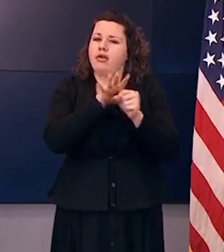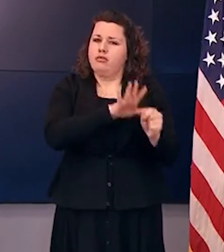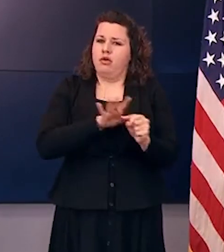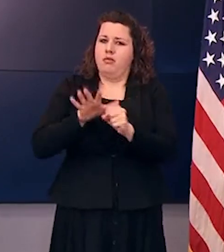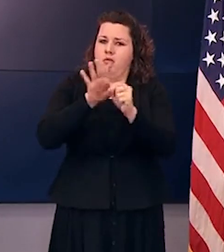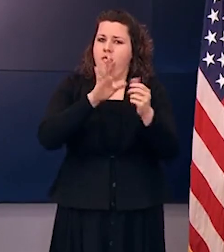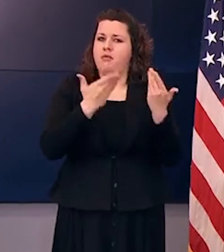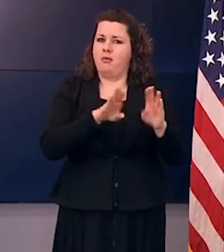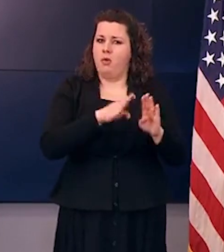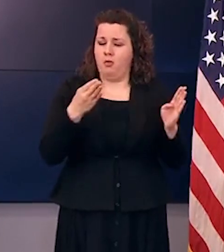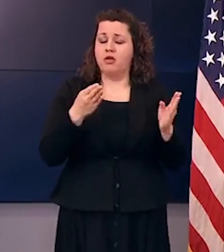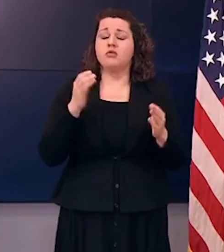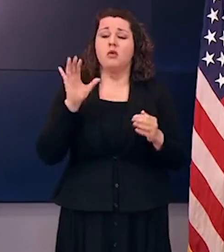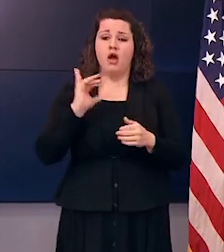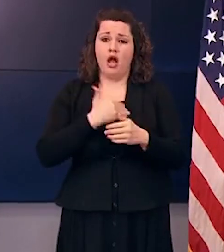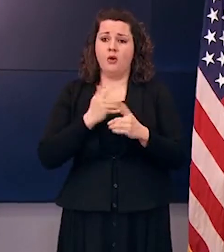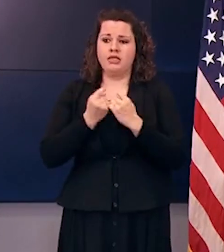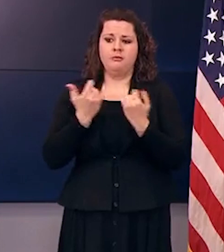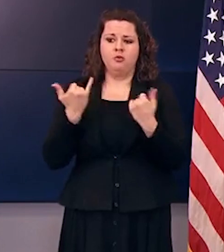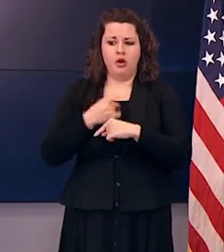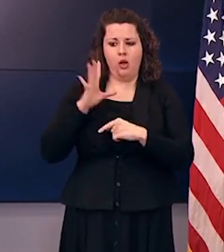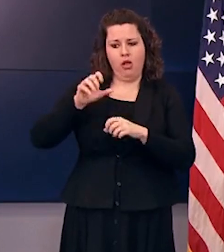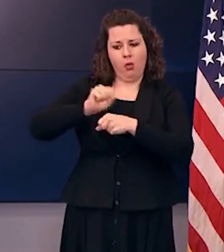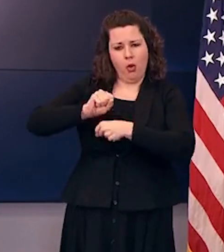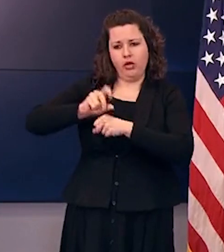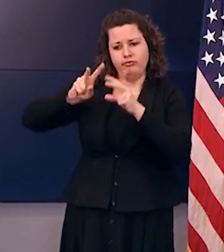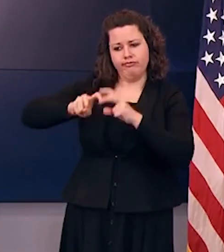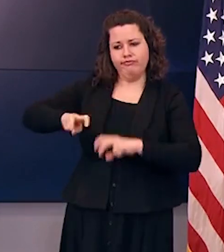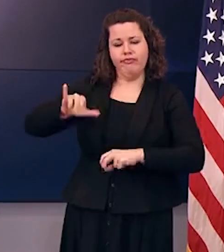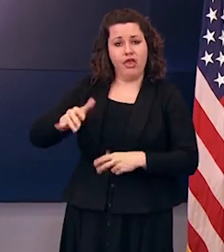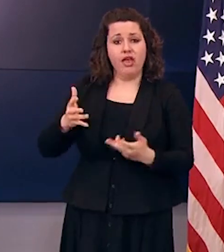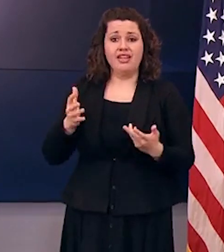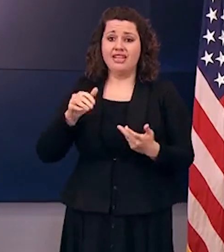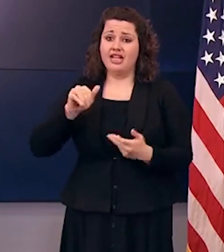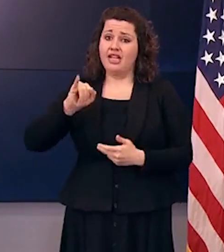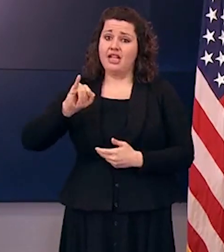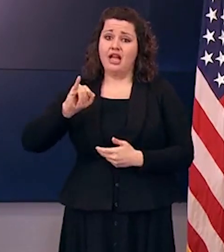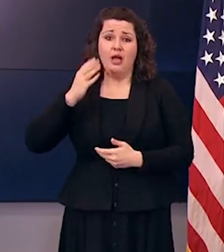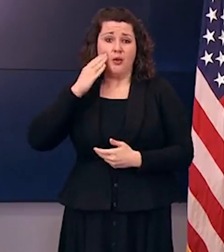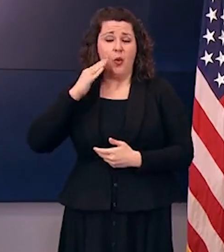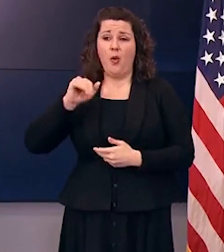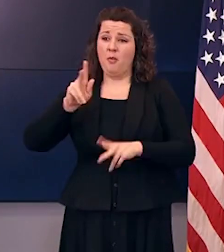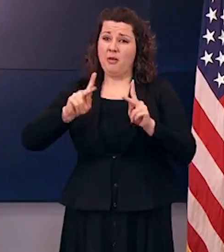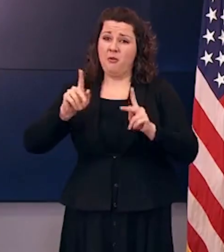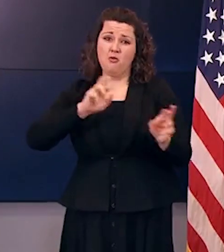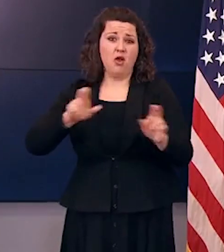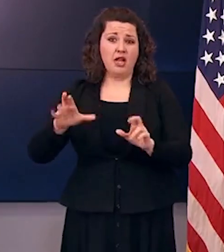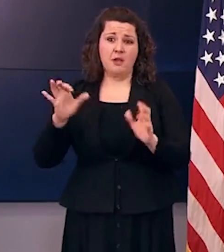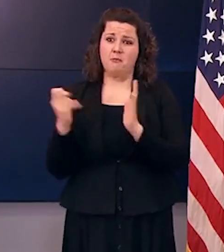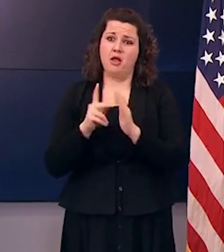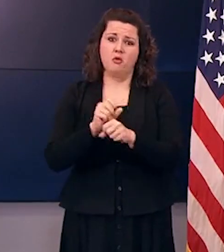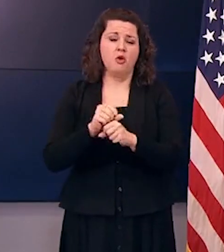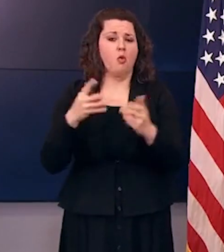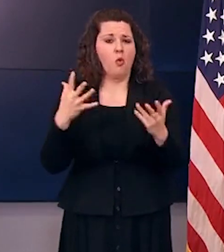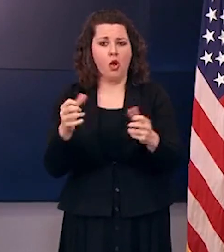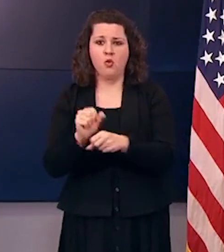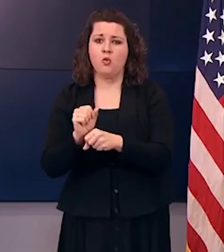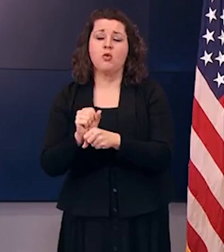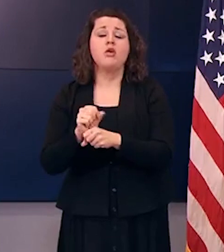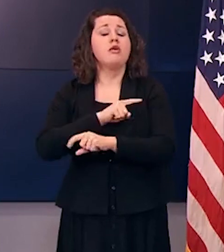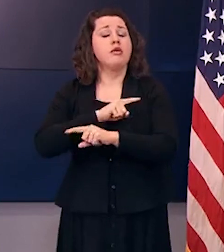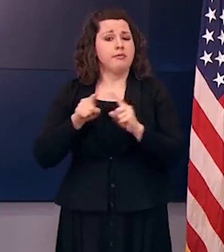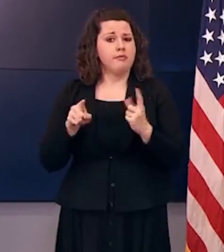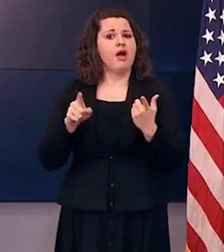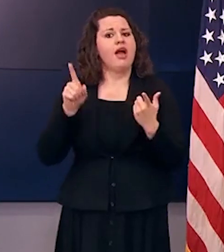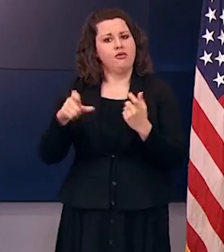working on. Our team is going to be working on that today. We need, Iowans are ready to get back to work. They want to be working, but we